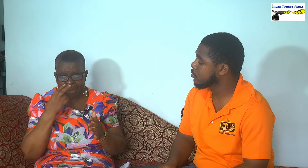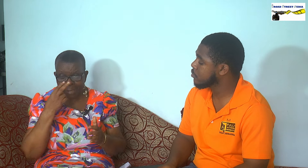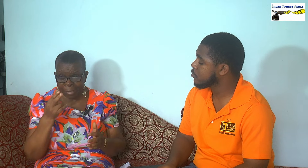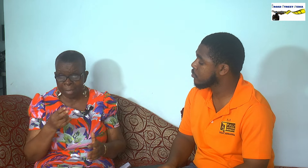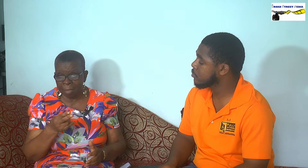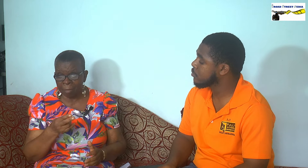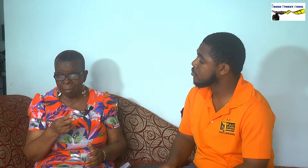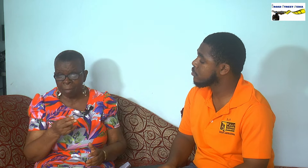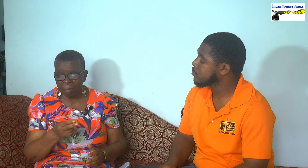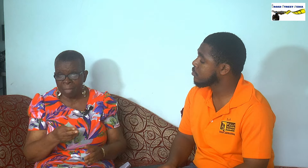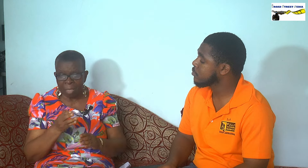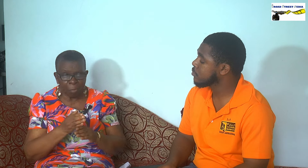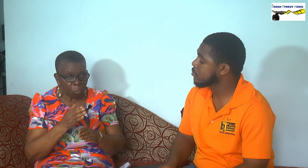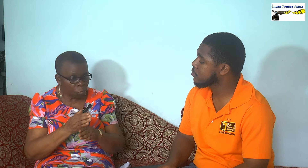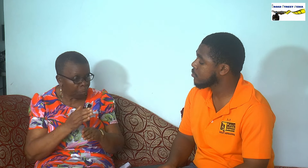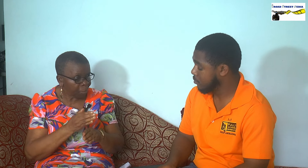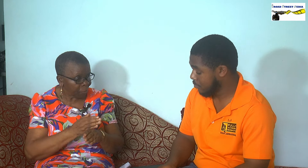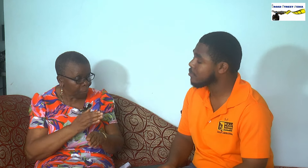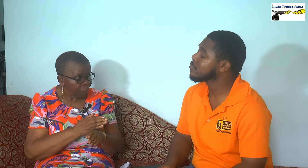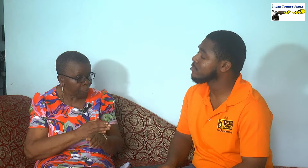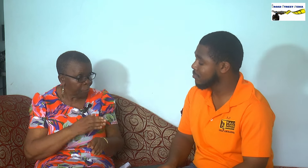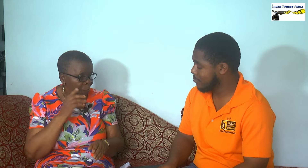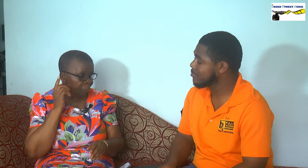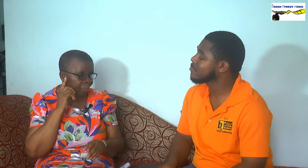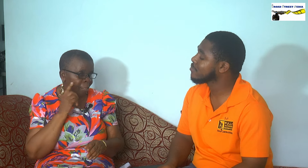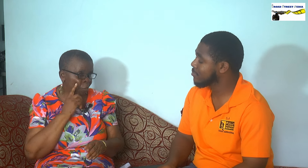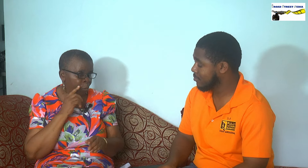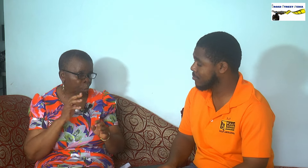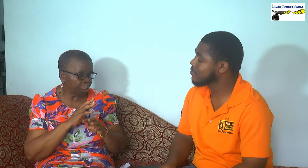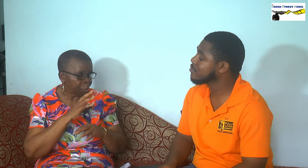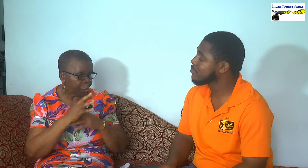we'll see improvement for the deaf world.